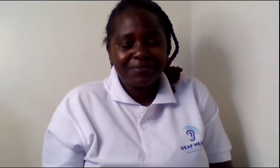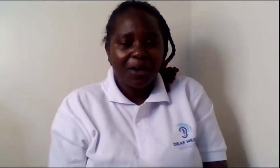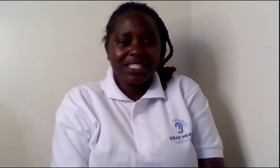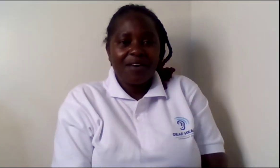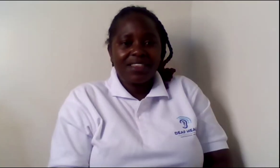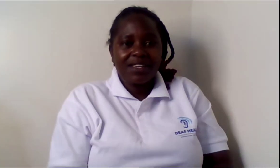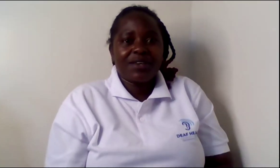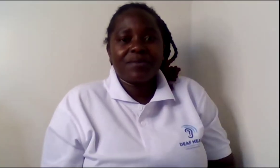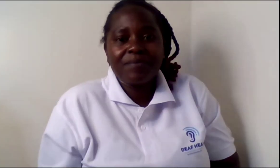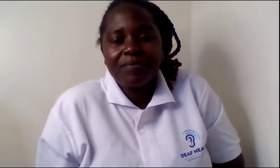Sawa, thank you.